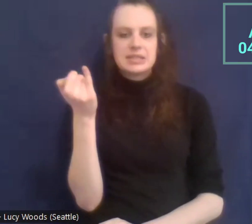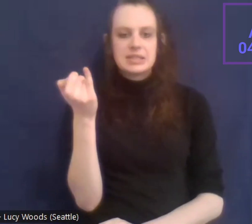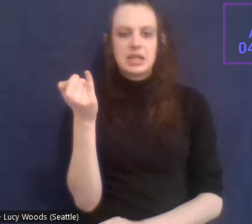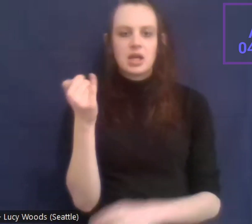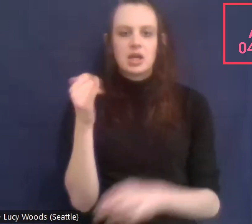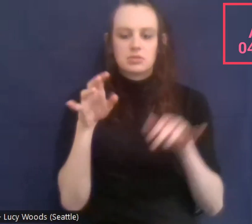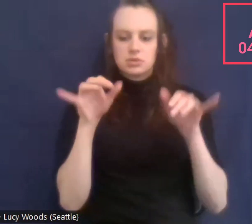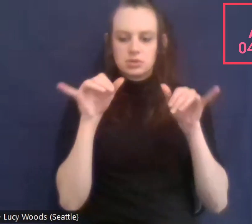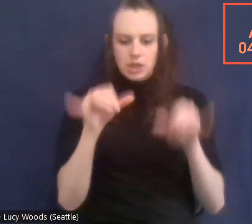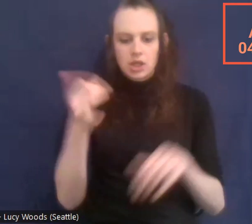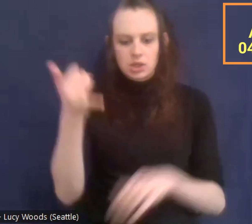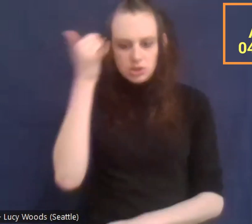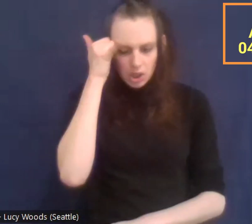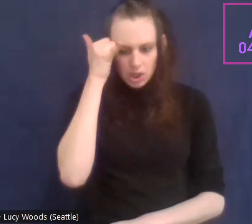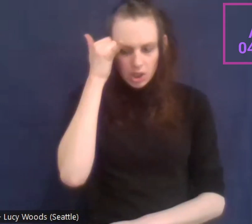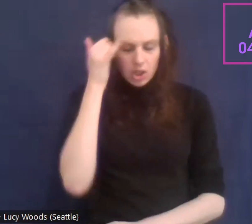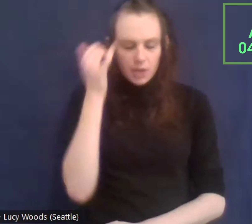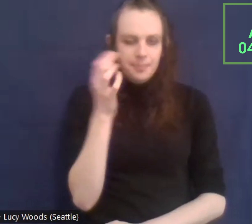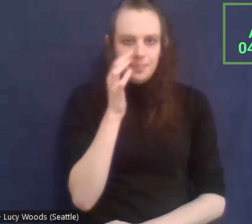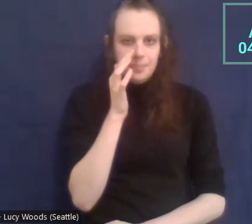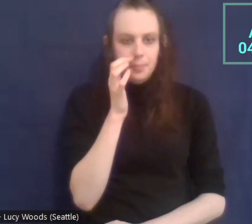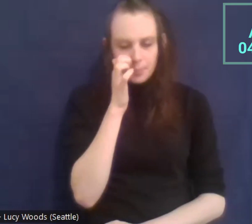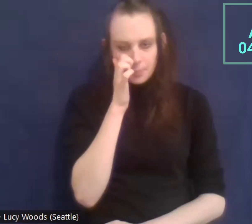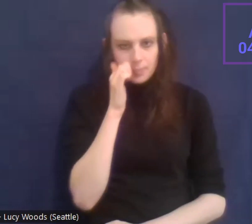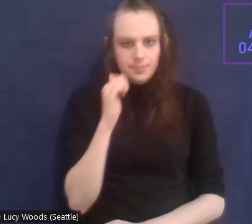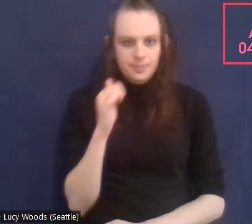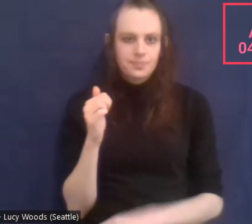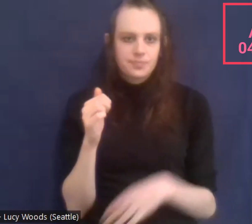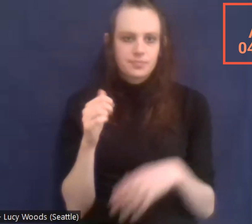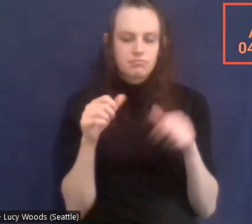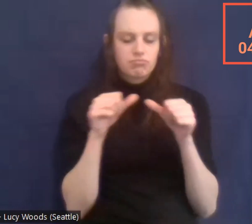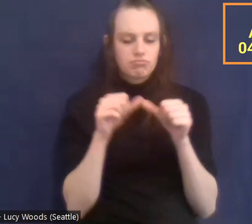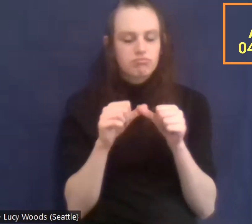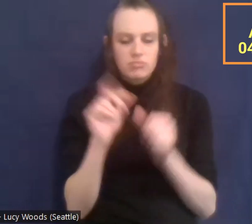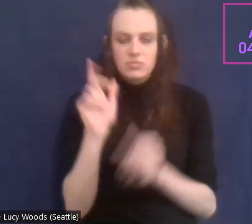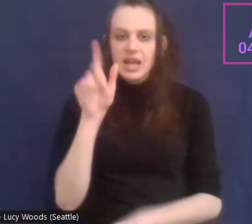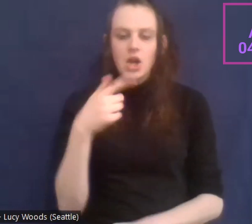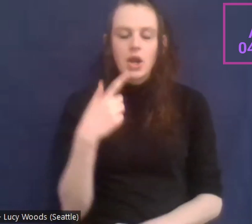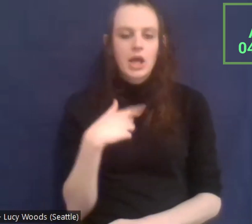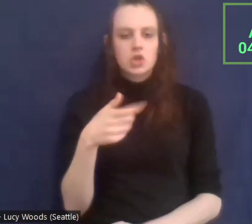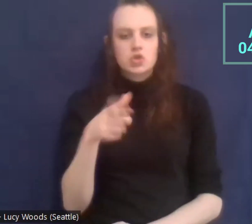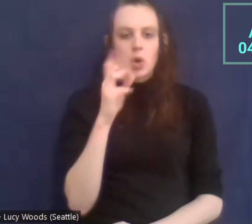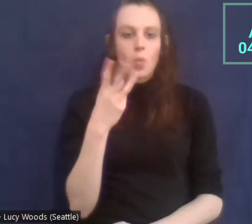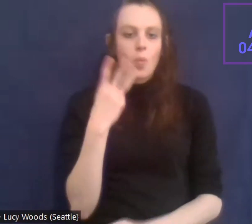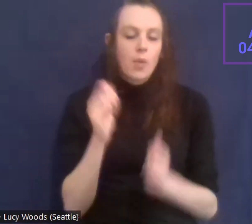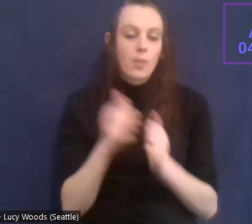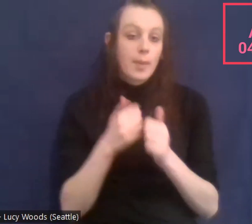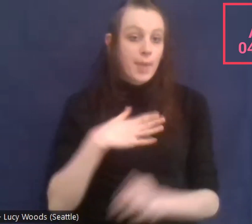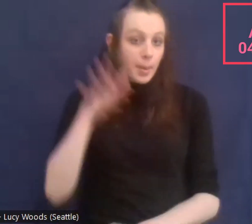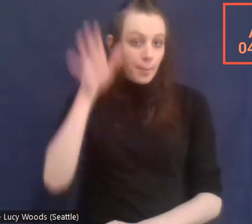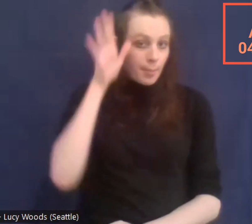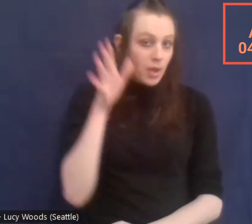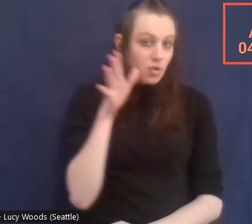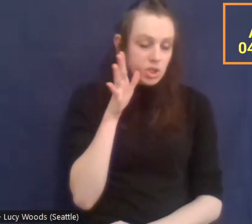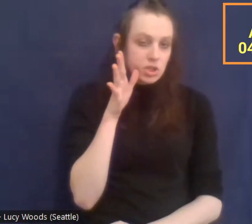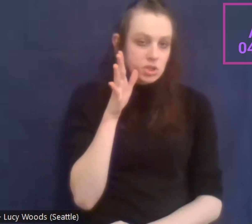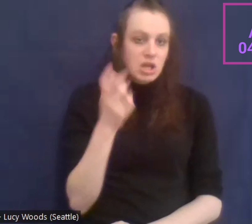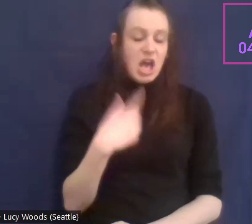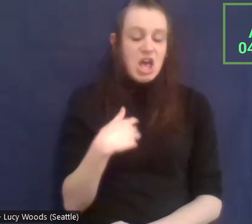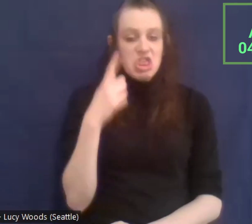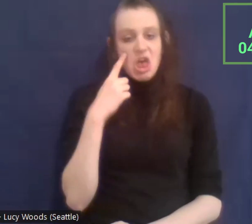Um, Fast forward from that time, I drank wine with my parents, and I thought I had it licked because I had a couple of